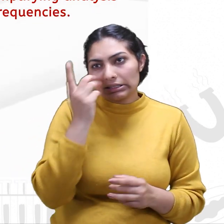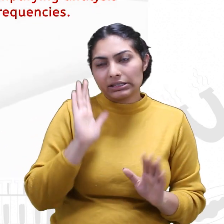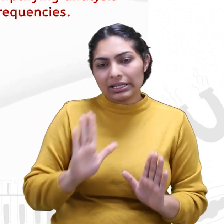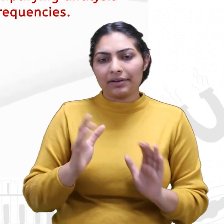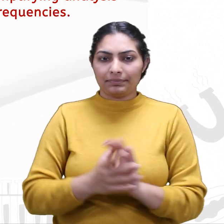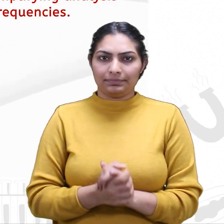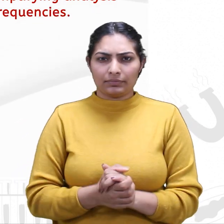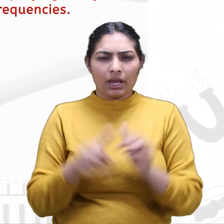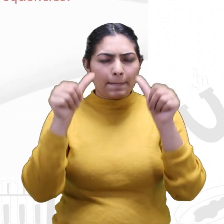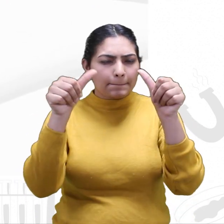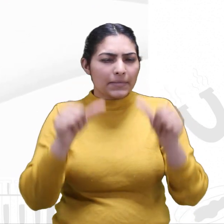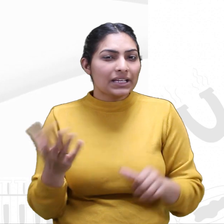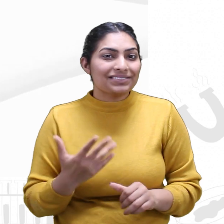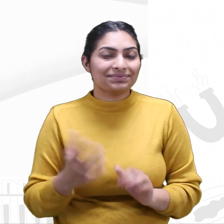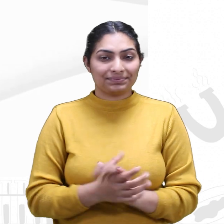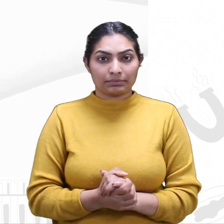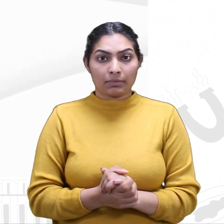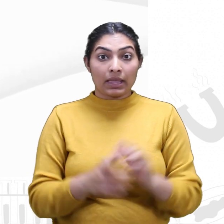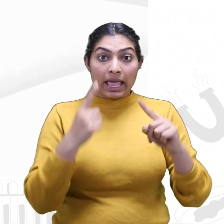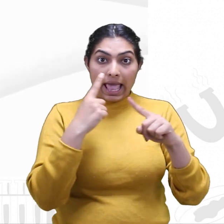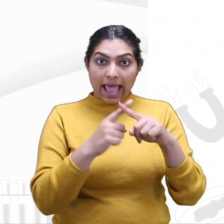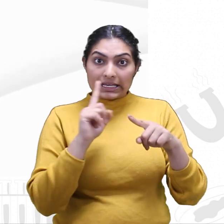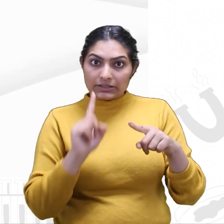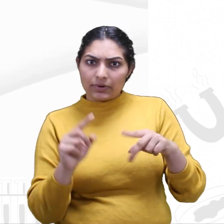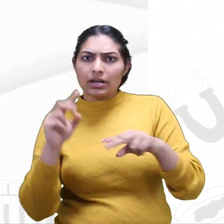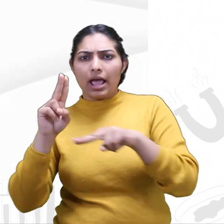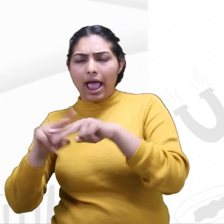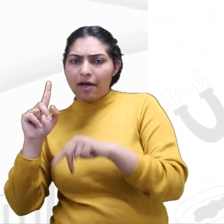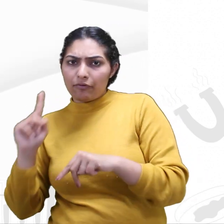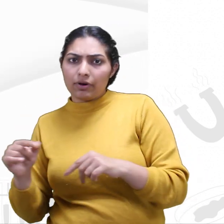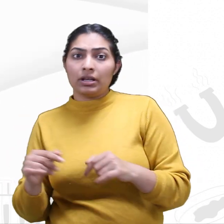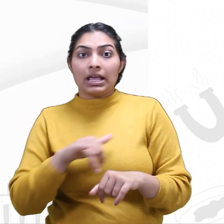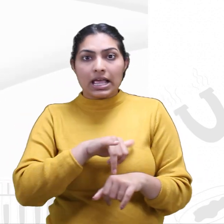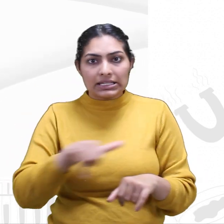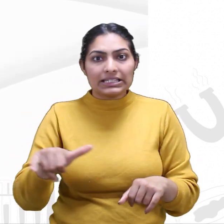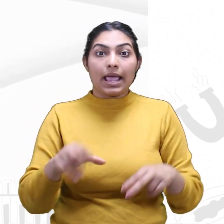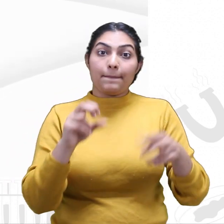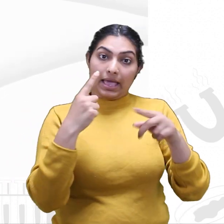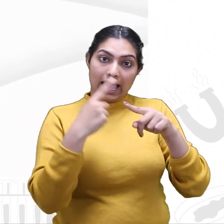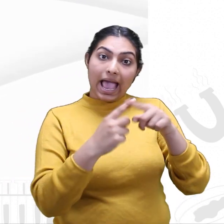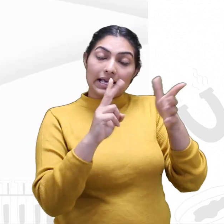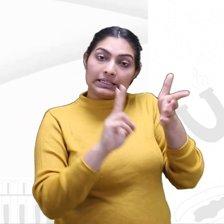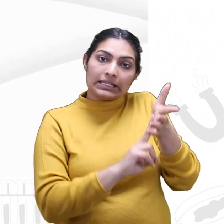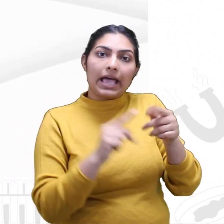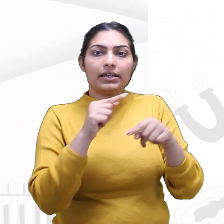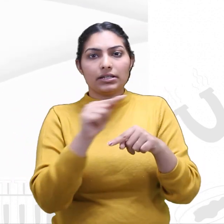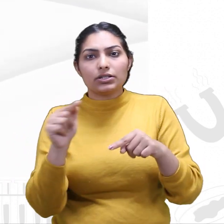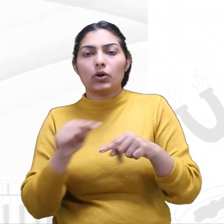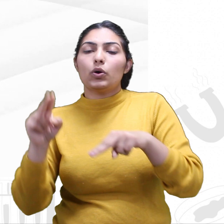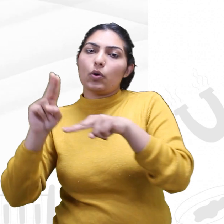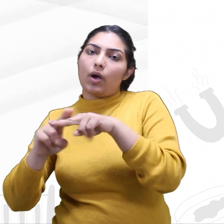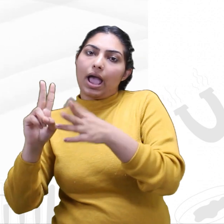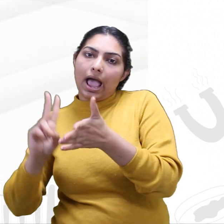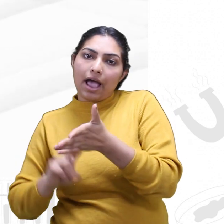corresponding frequencies. Now consider that an observation, frequency of x1 is f1, x2 is